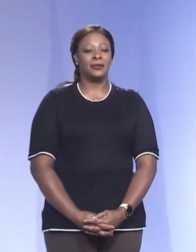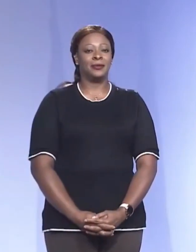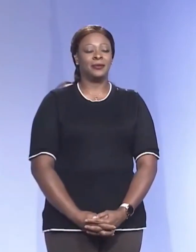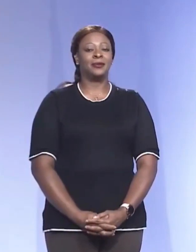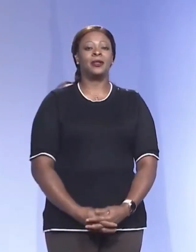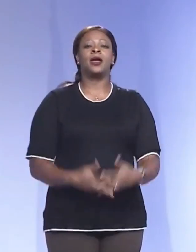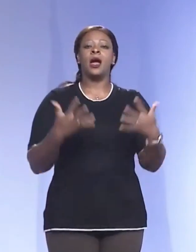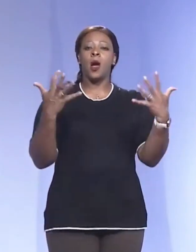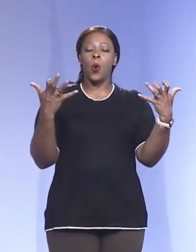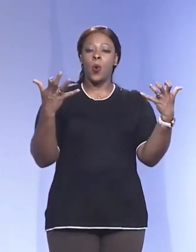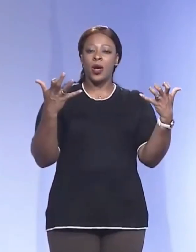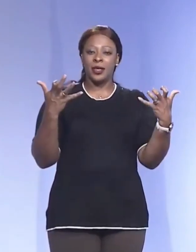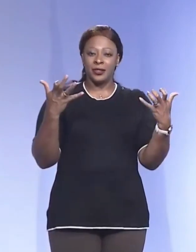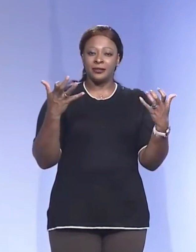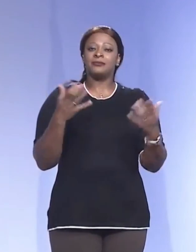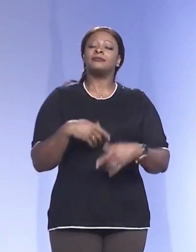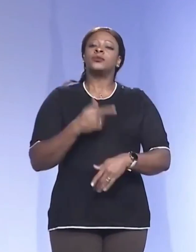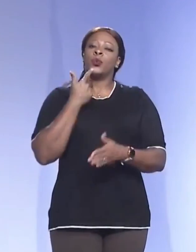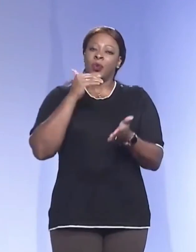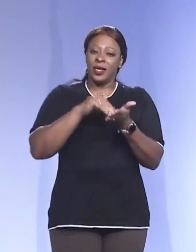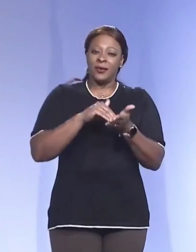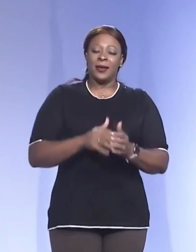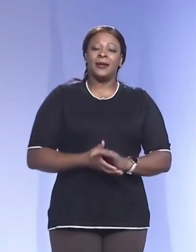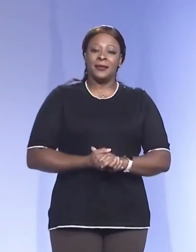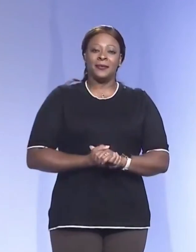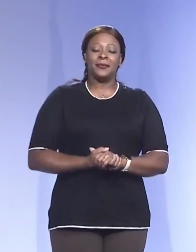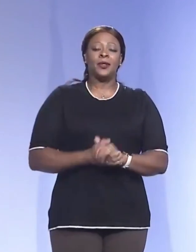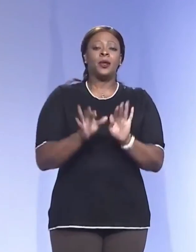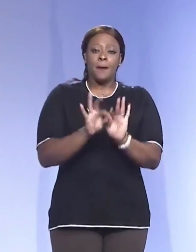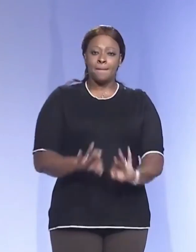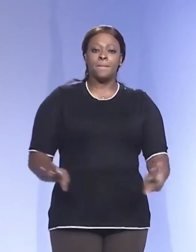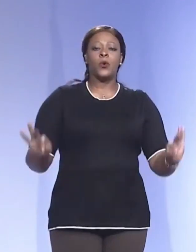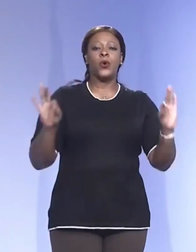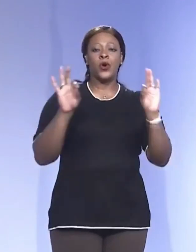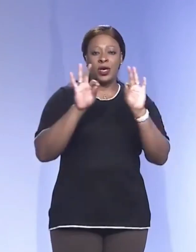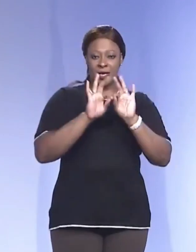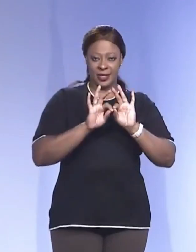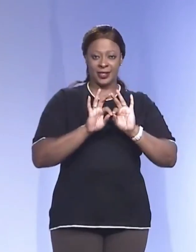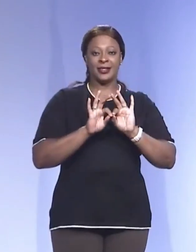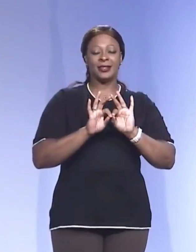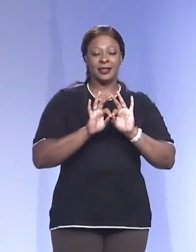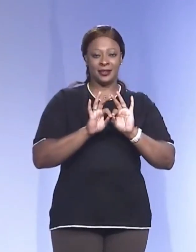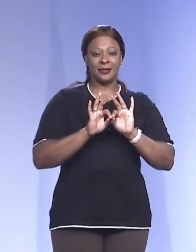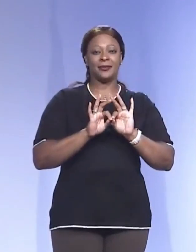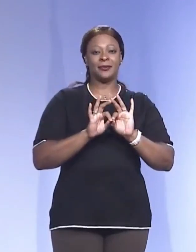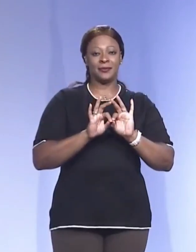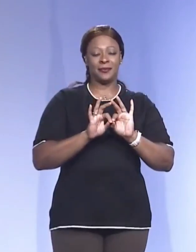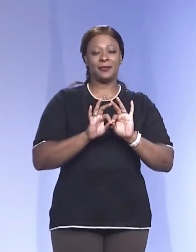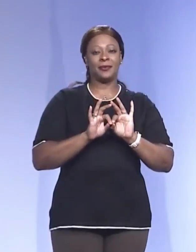I would just like to reiterate the importance of